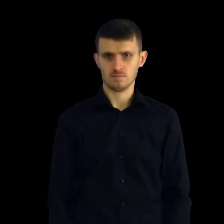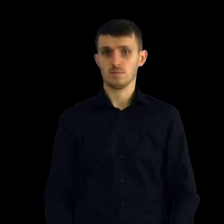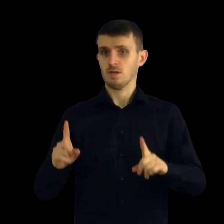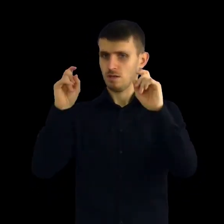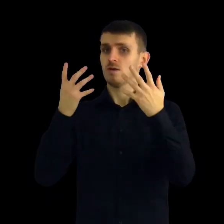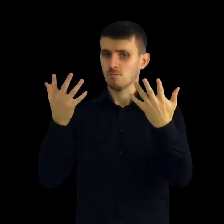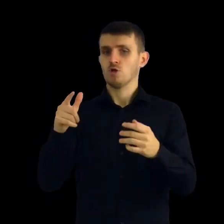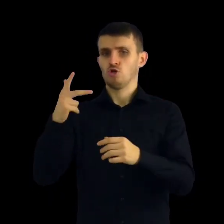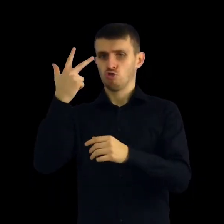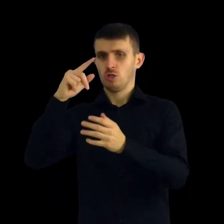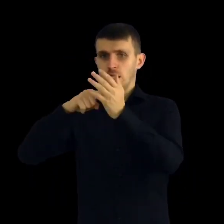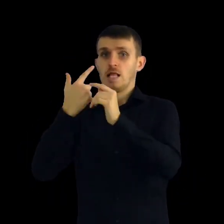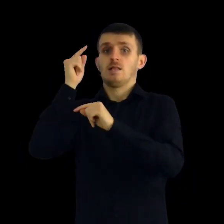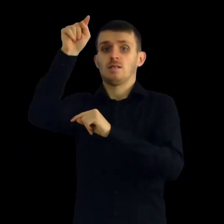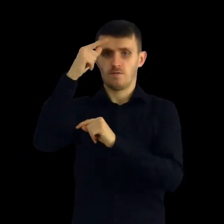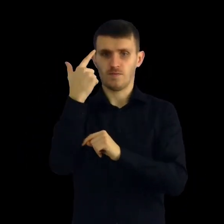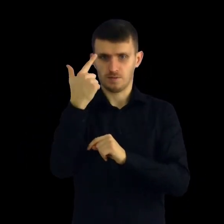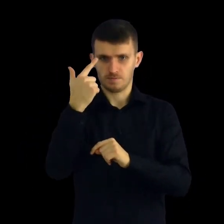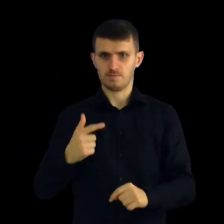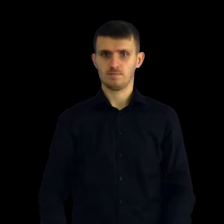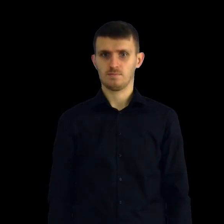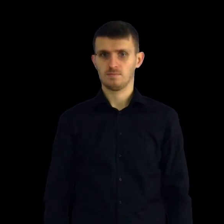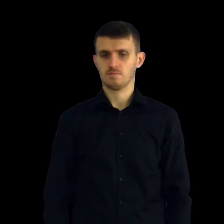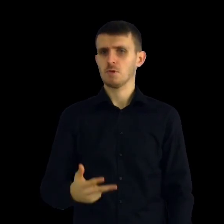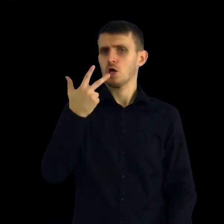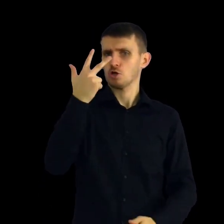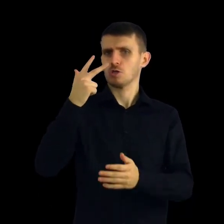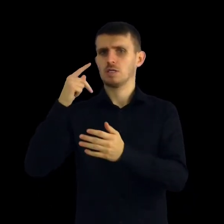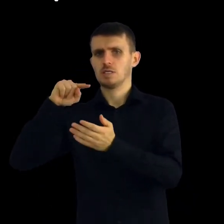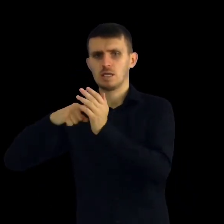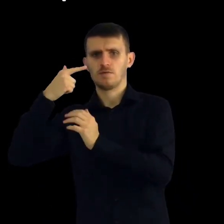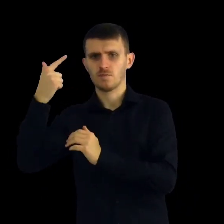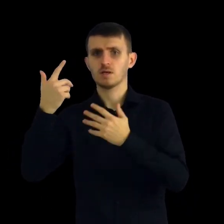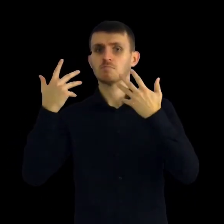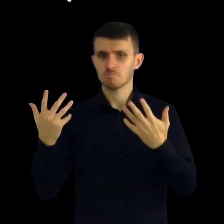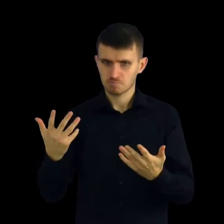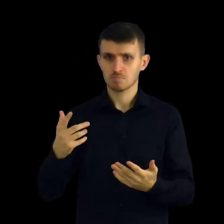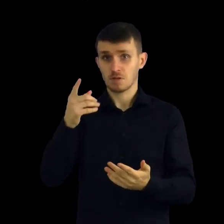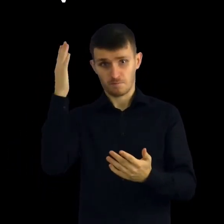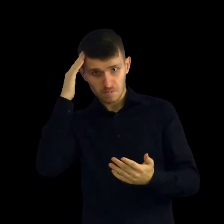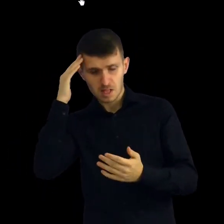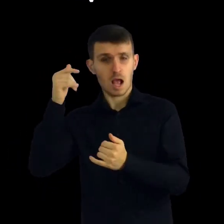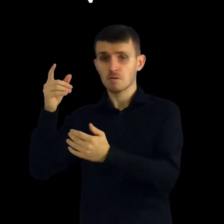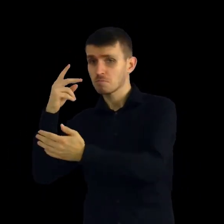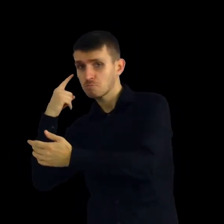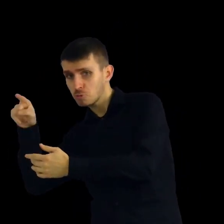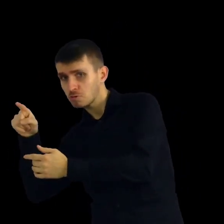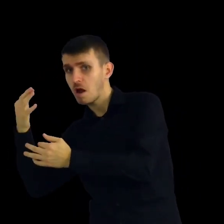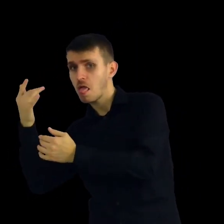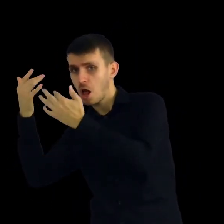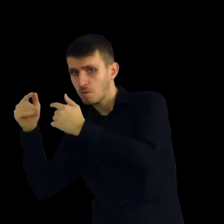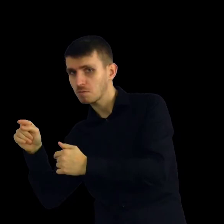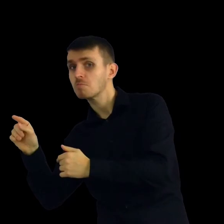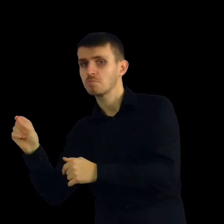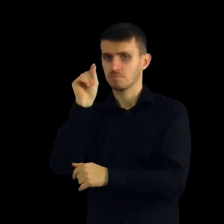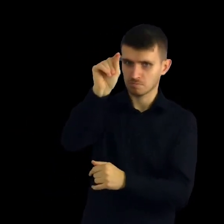digits in 32. So we'll start with 3 times 2. Well, 3 times 2 from our multiplication tables, and you can